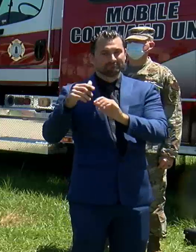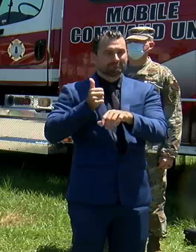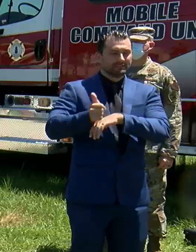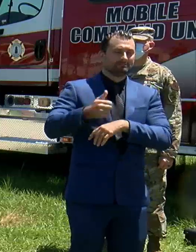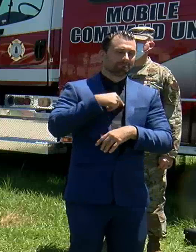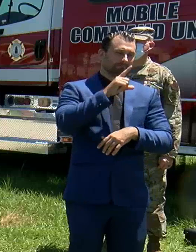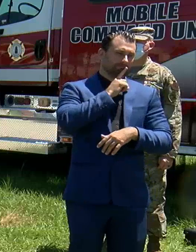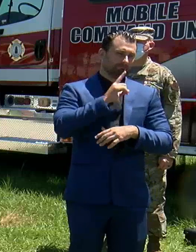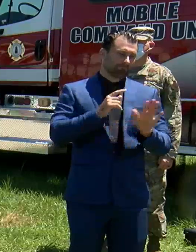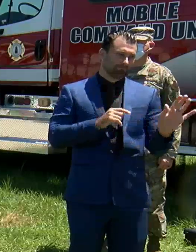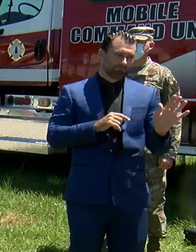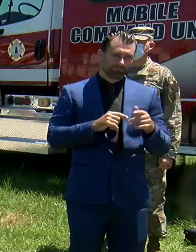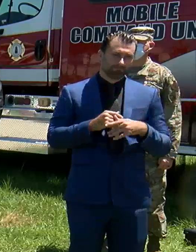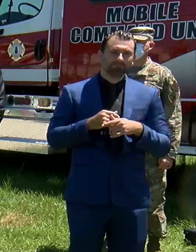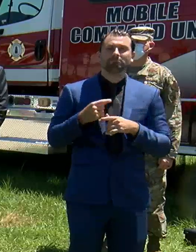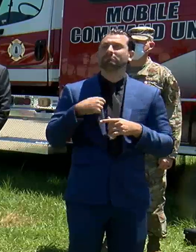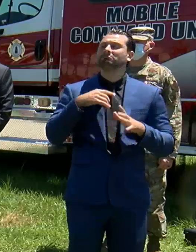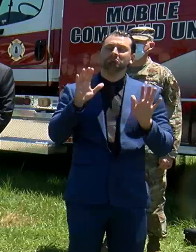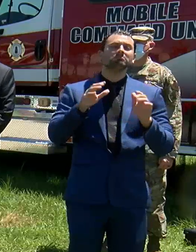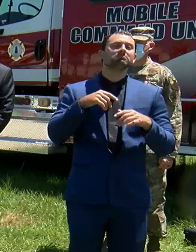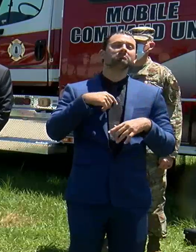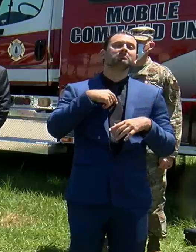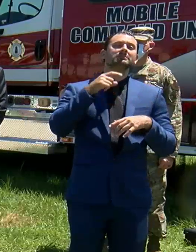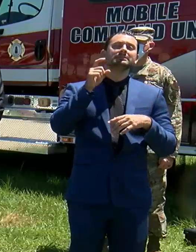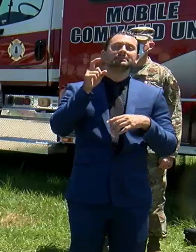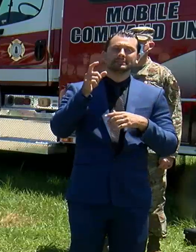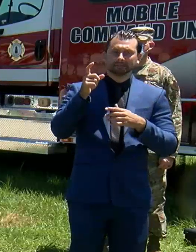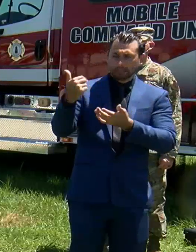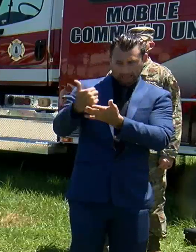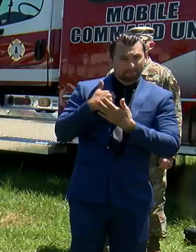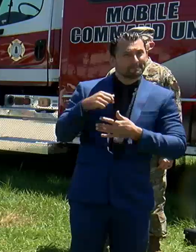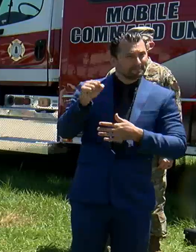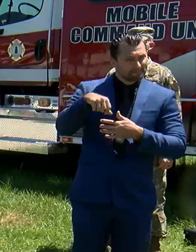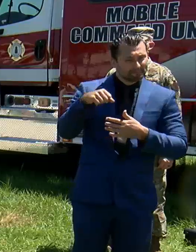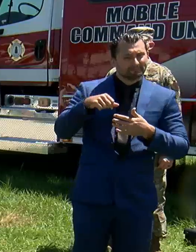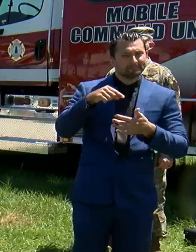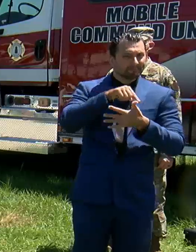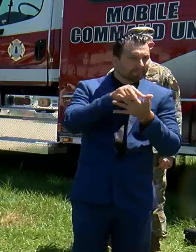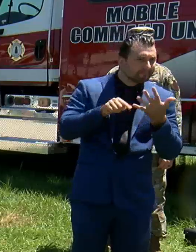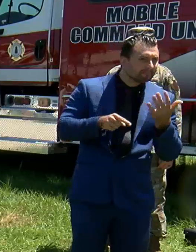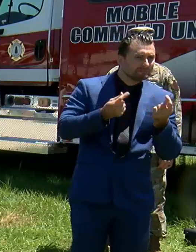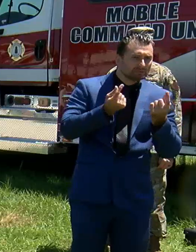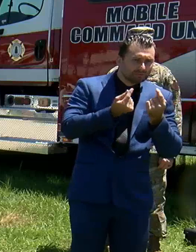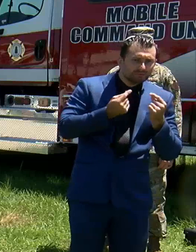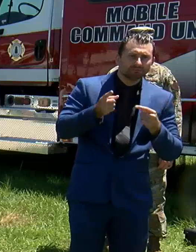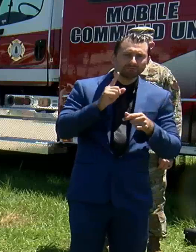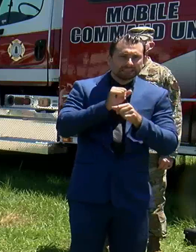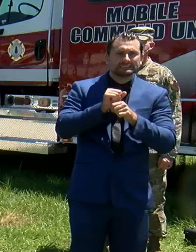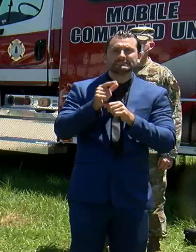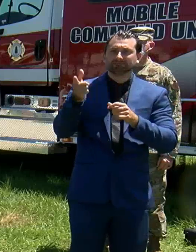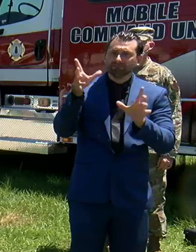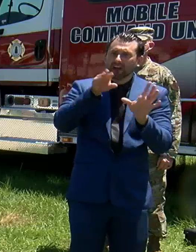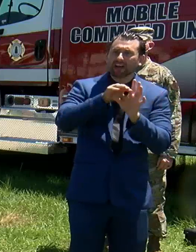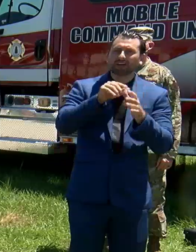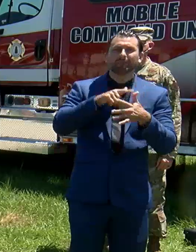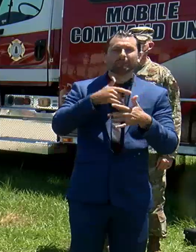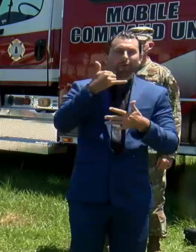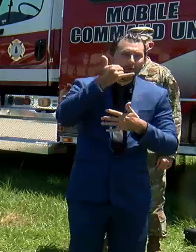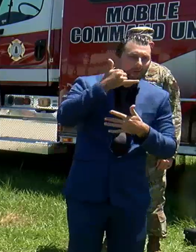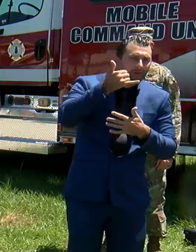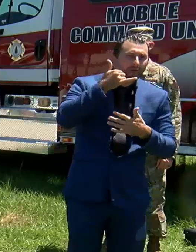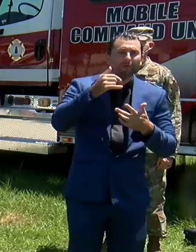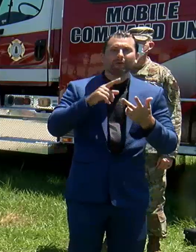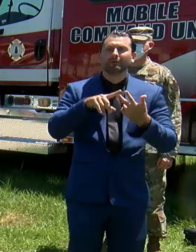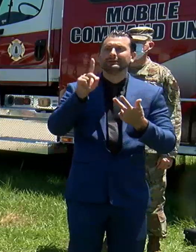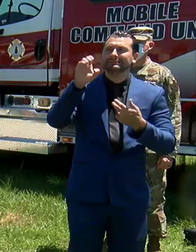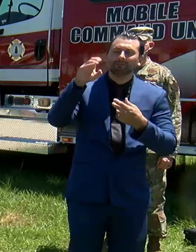really got this moving. He had been helping up before he got the job here with the call centers, the DEO previously, they just didn't get it